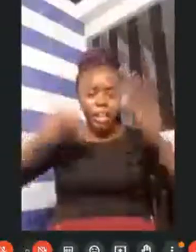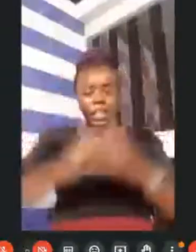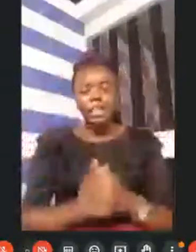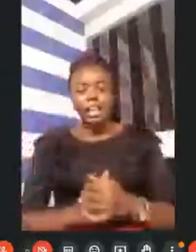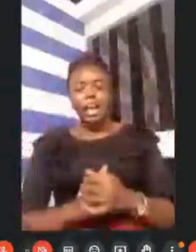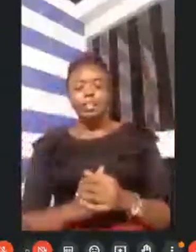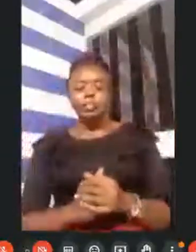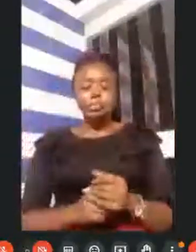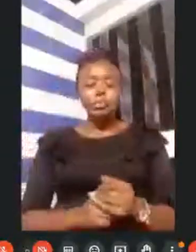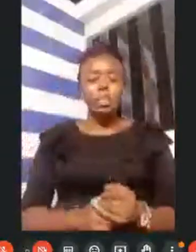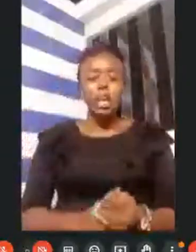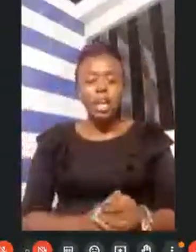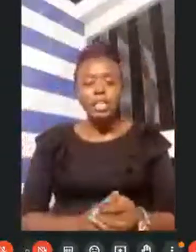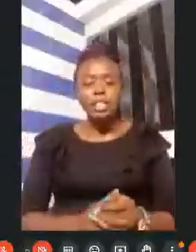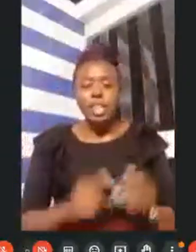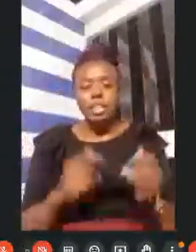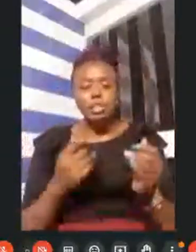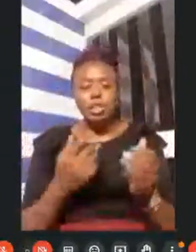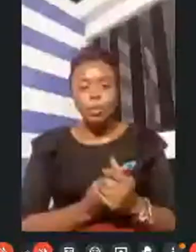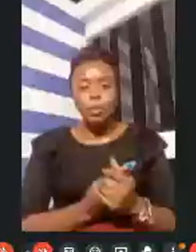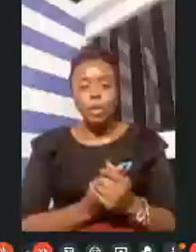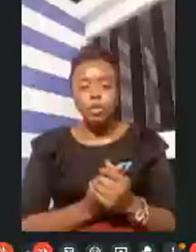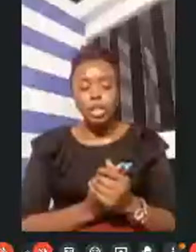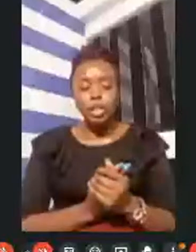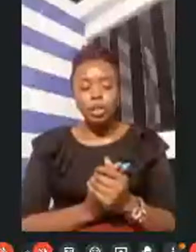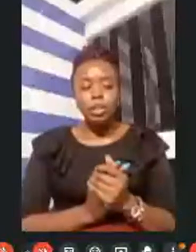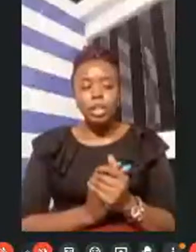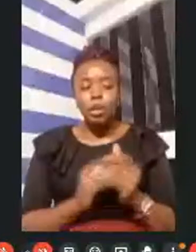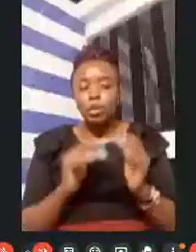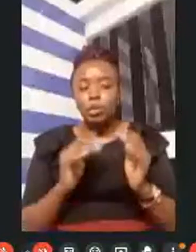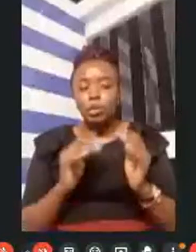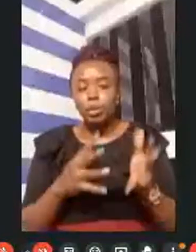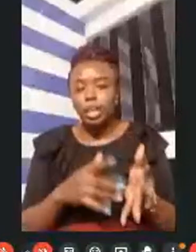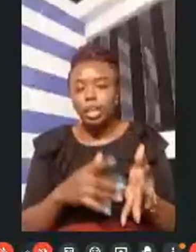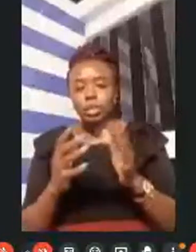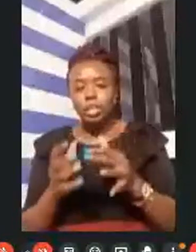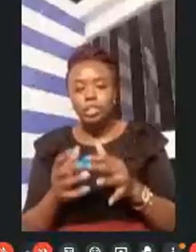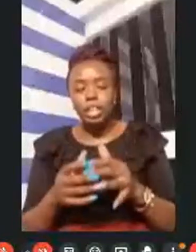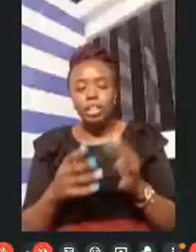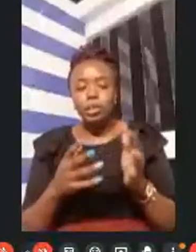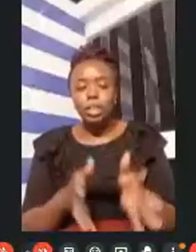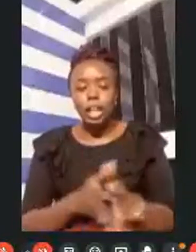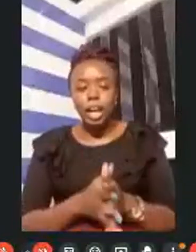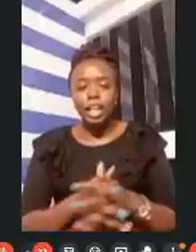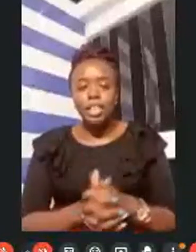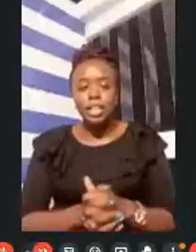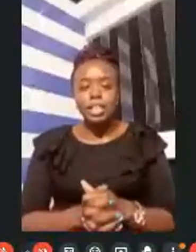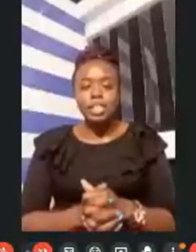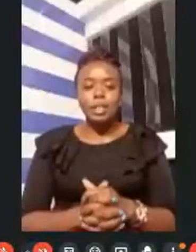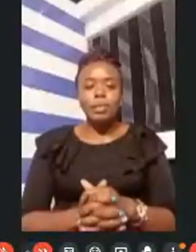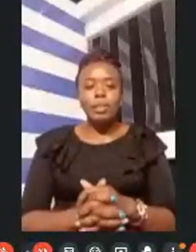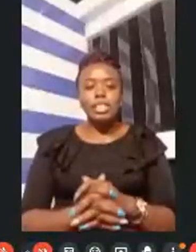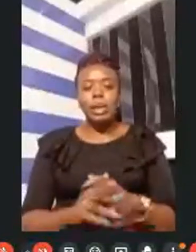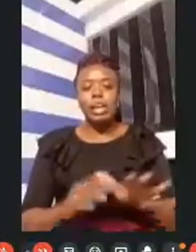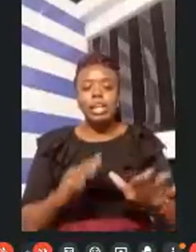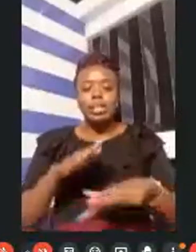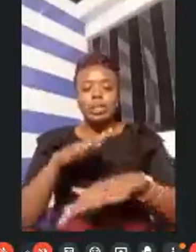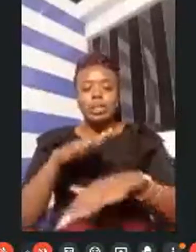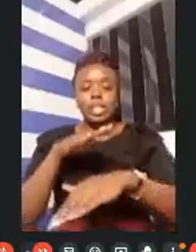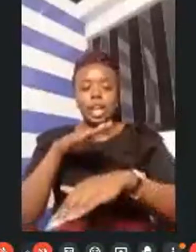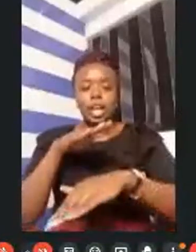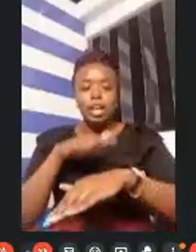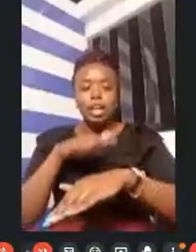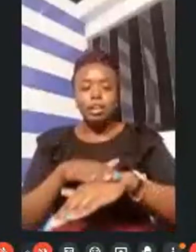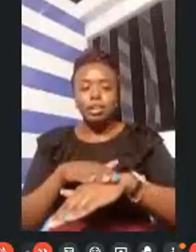hello, hi. Yeah, yes. So we are going to include good morning, good evening, good night, sawa